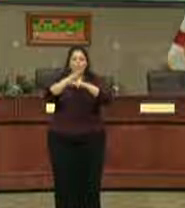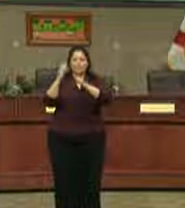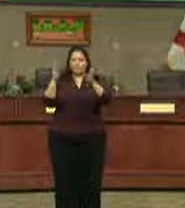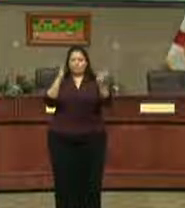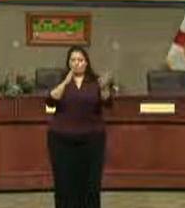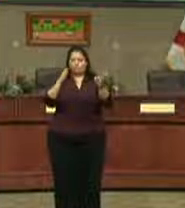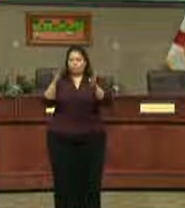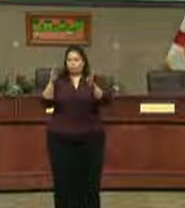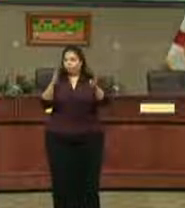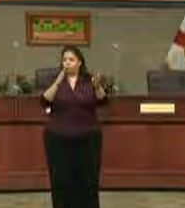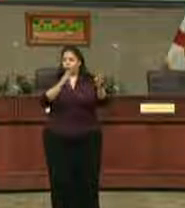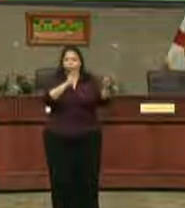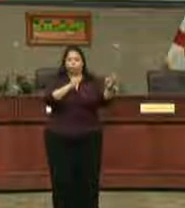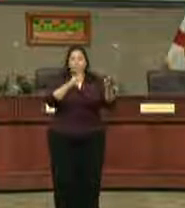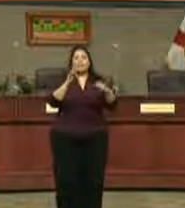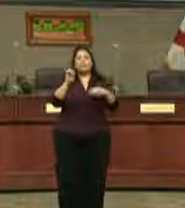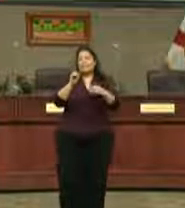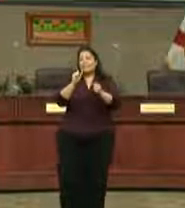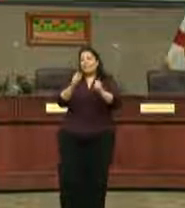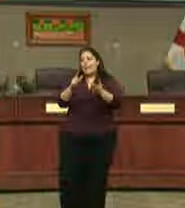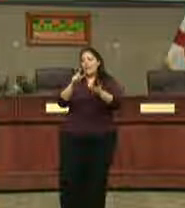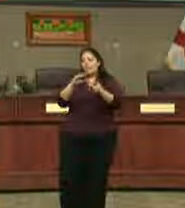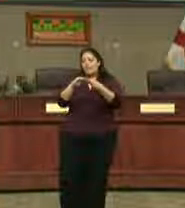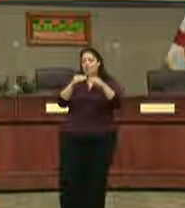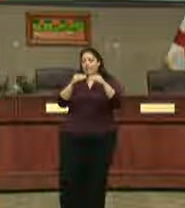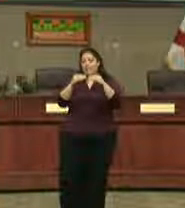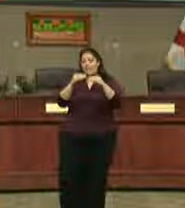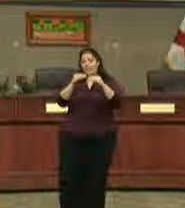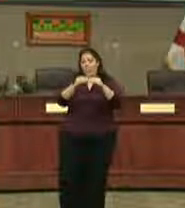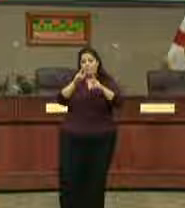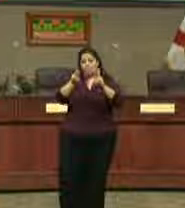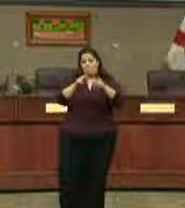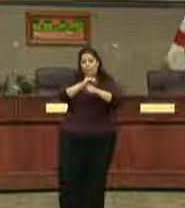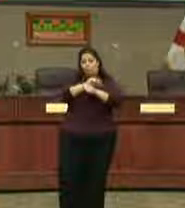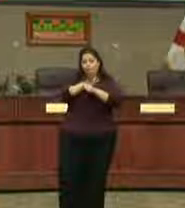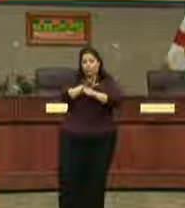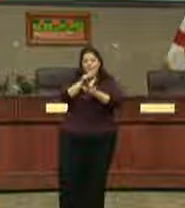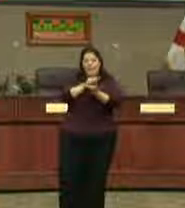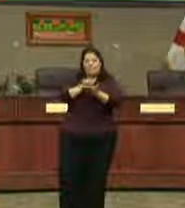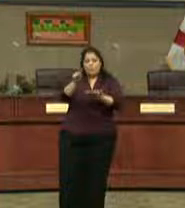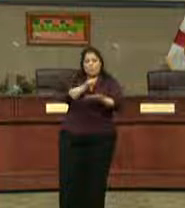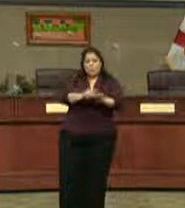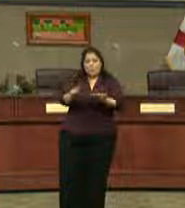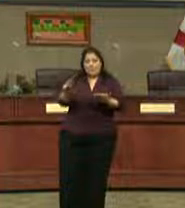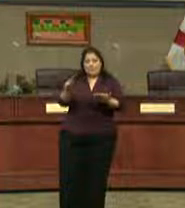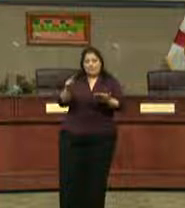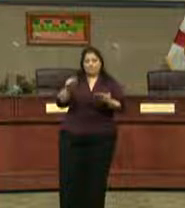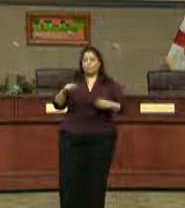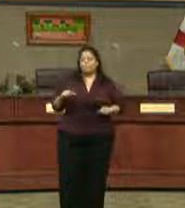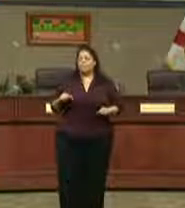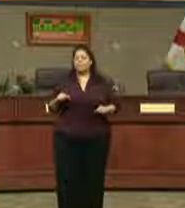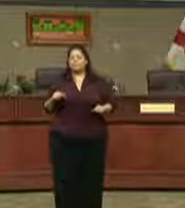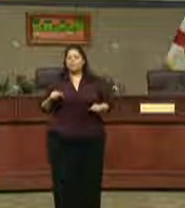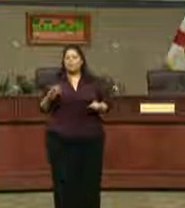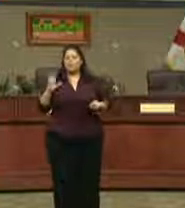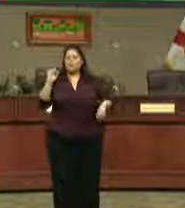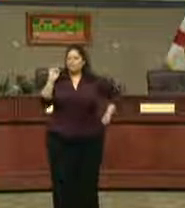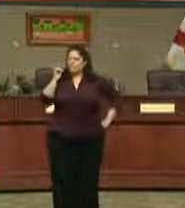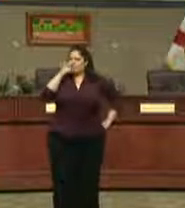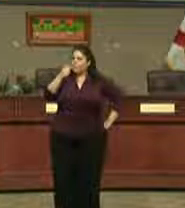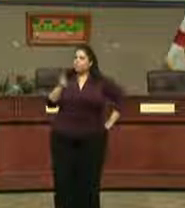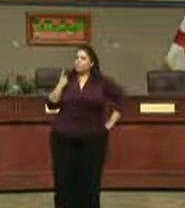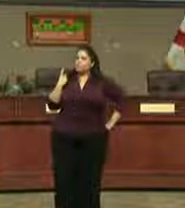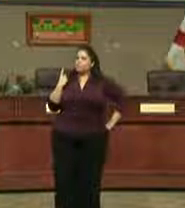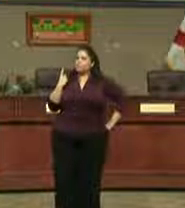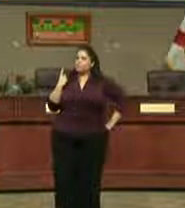of cases per week of the epi curve. Next. Now, this is an interesting data. This